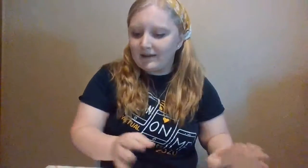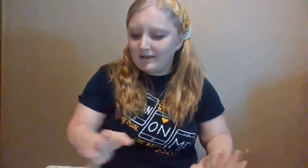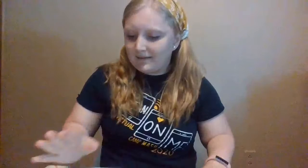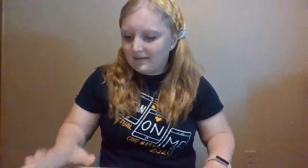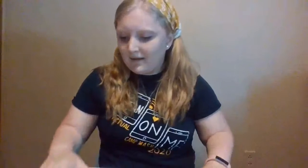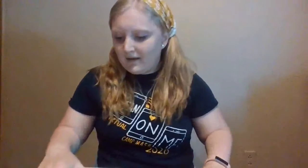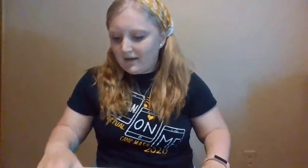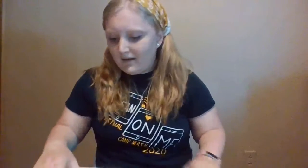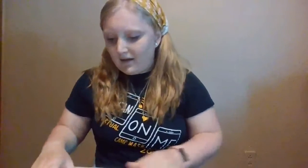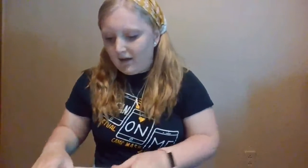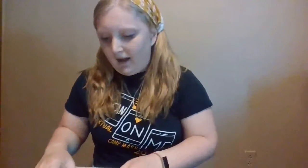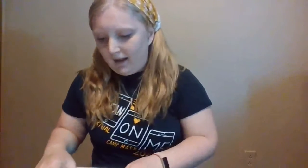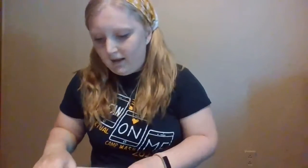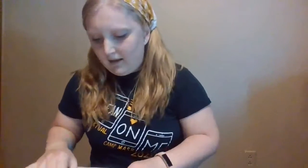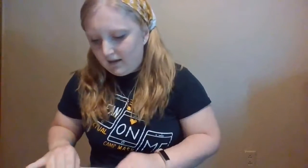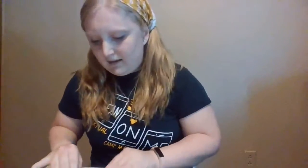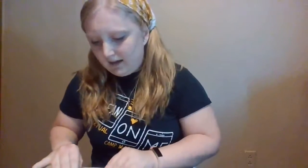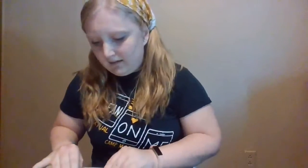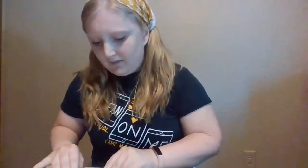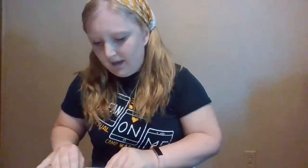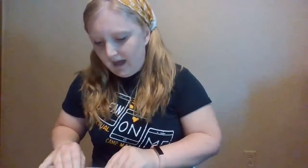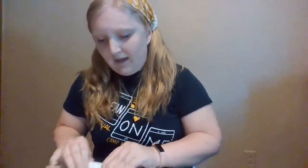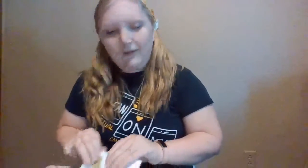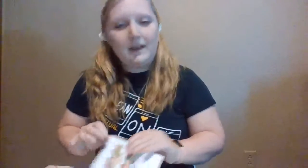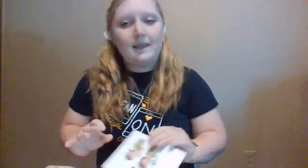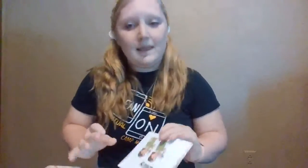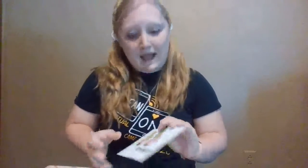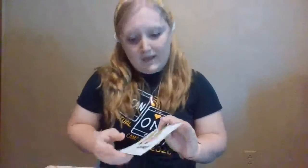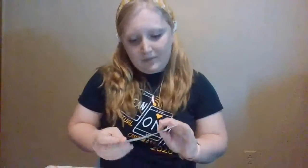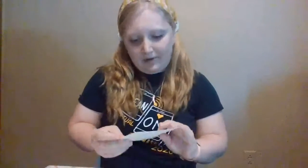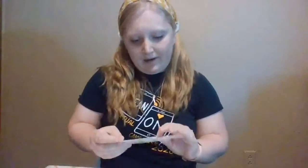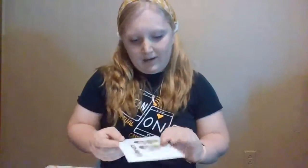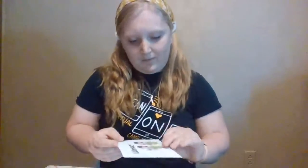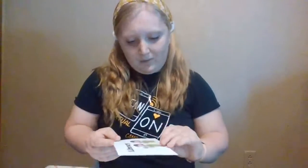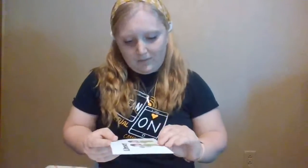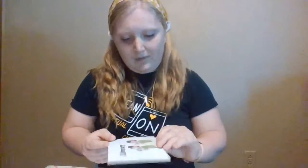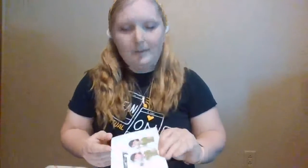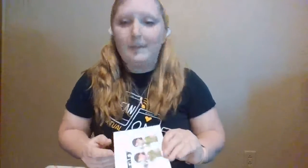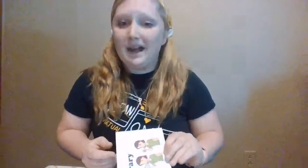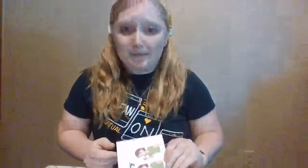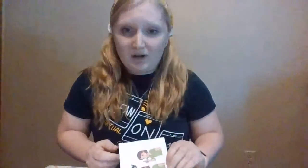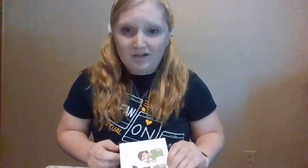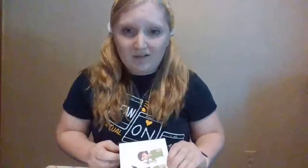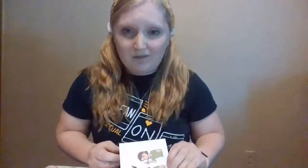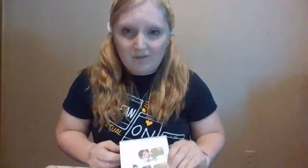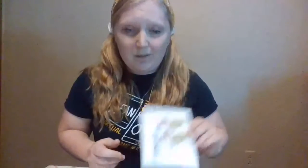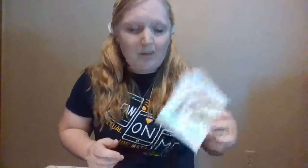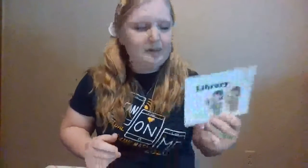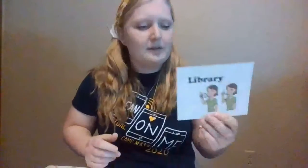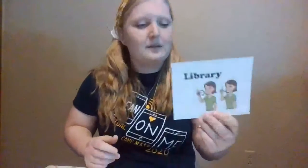Perfect. All right. Next, we have library, one of my personal favorite places.